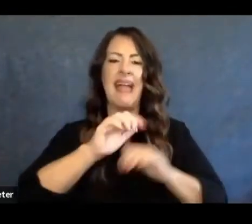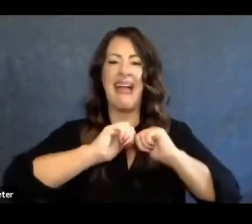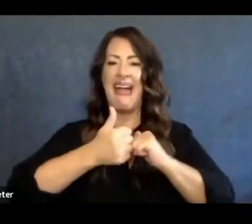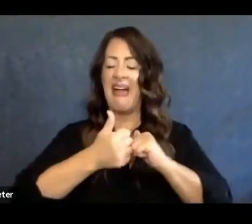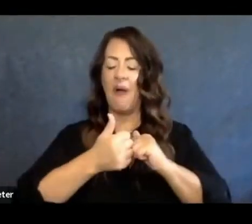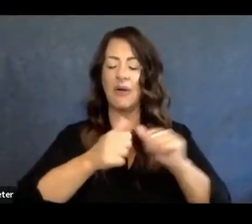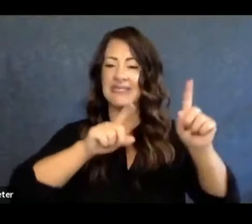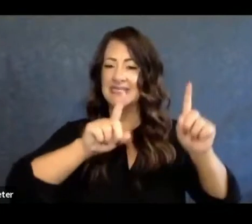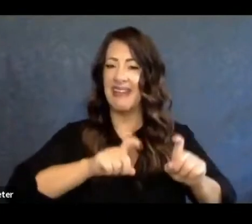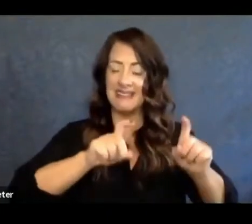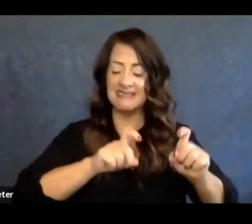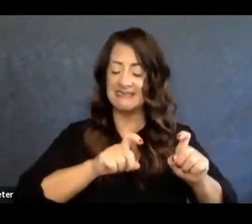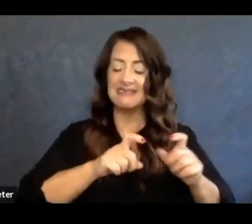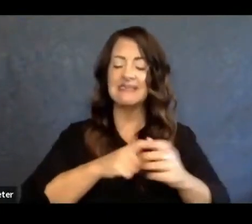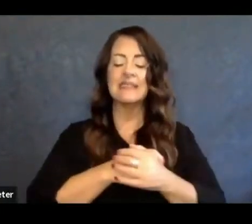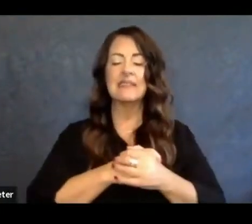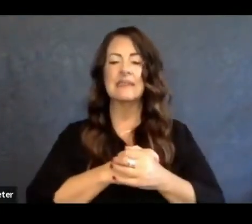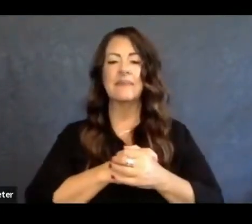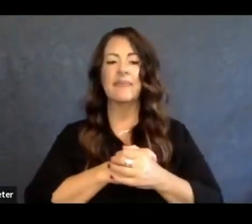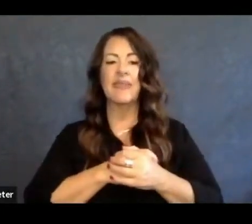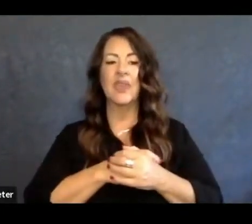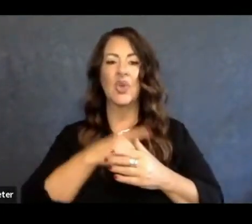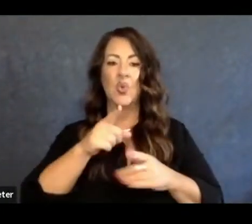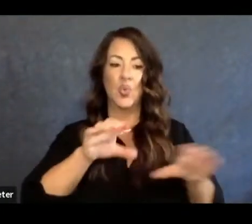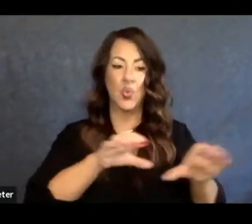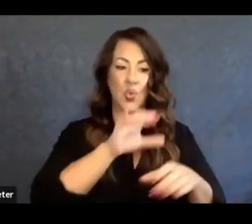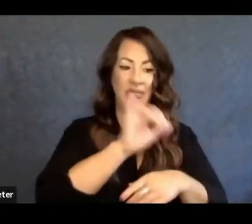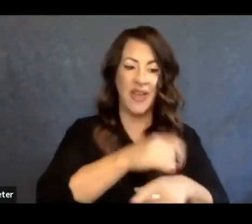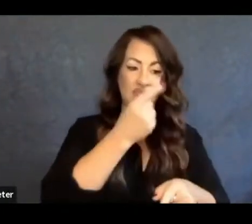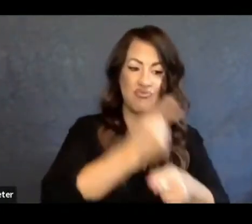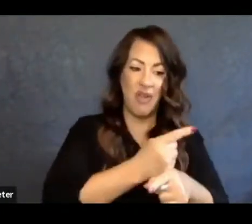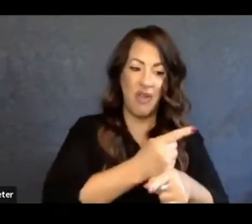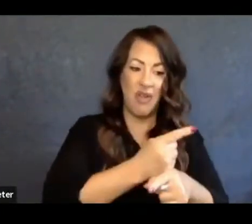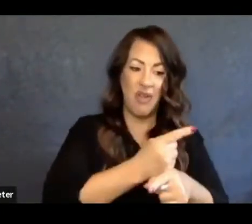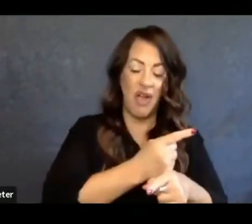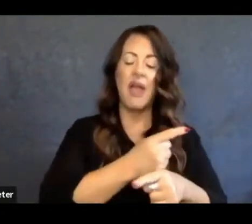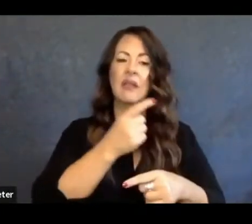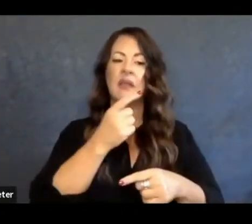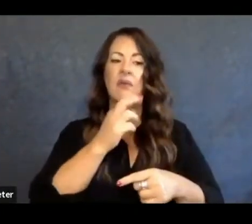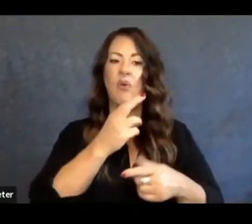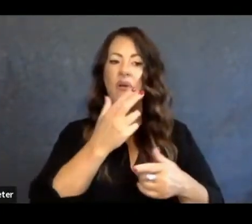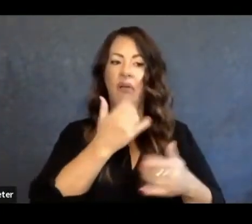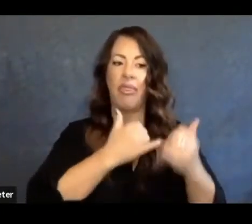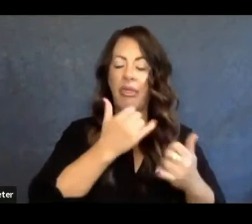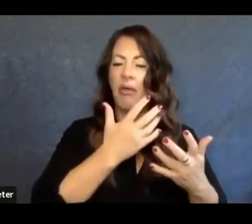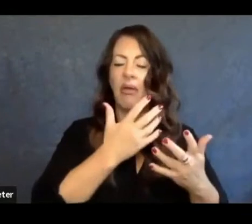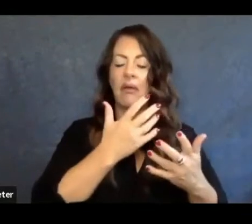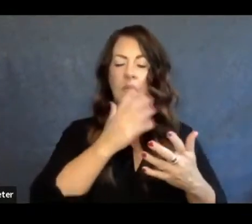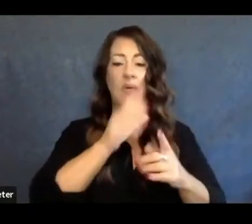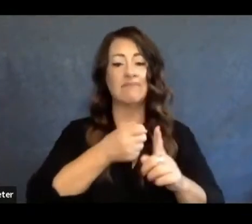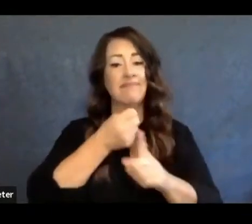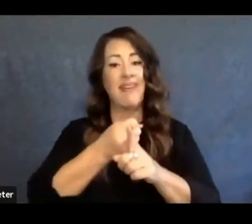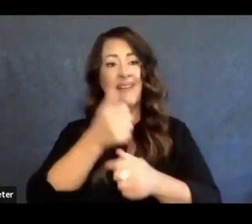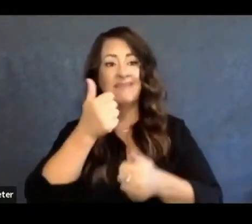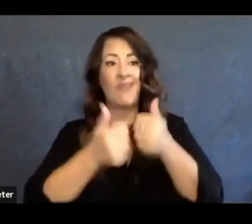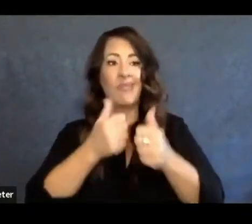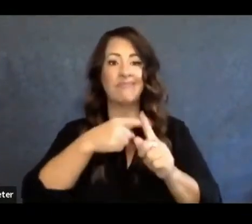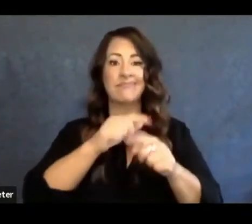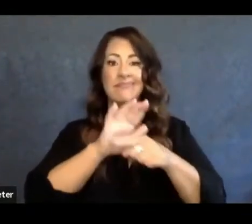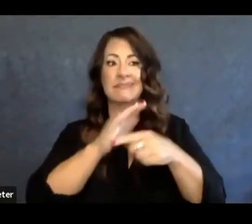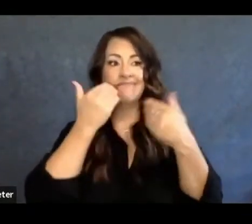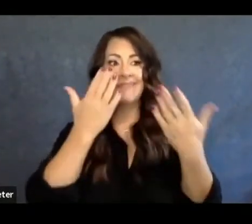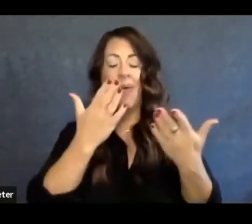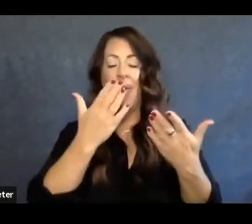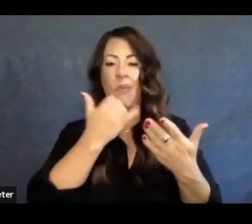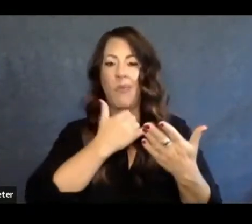is administered may impact the result. And I think what we do know is that people who test initially, if they